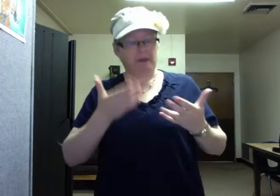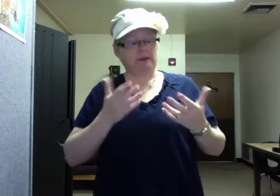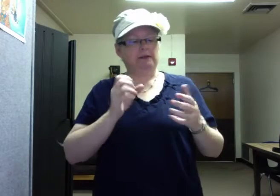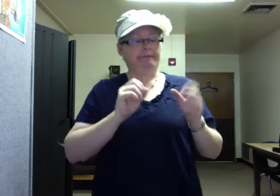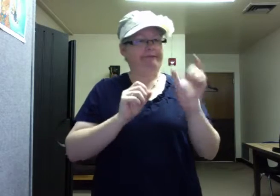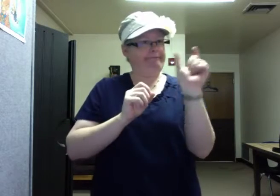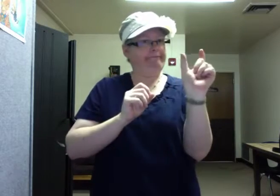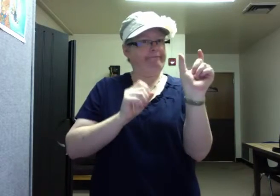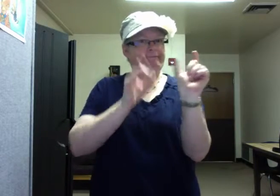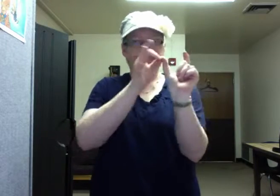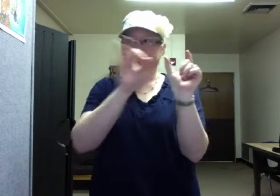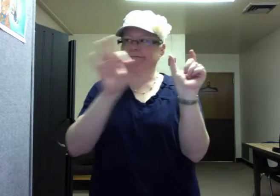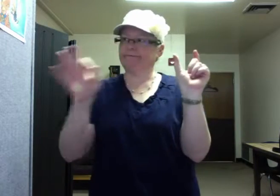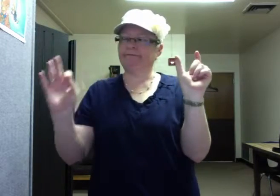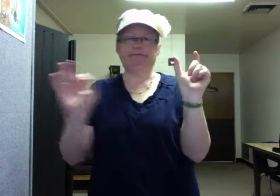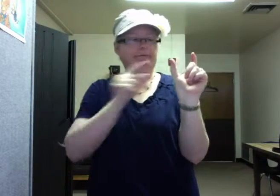scratched or damaged.